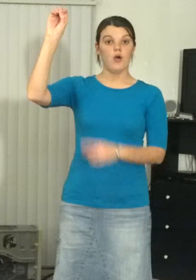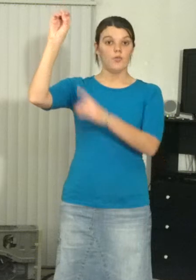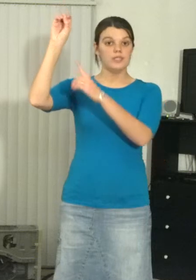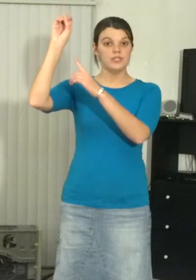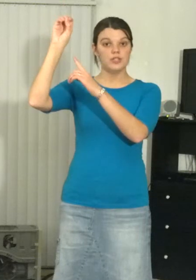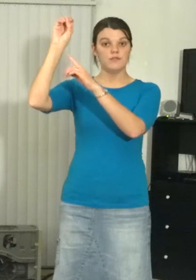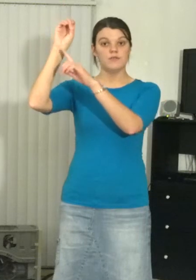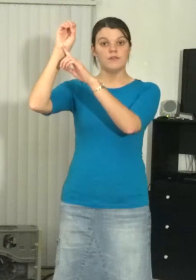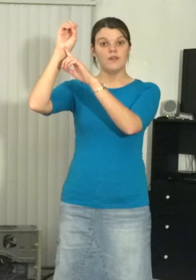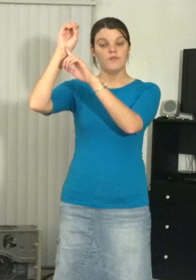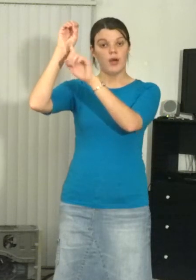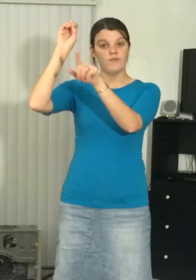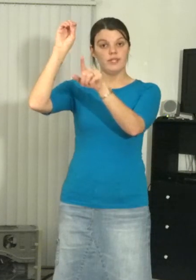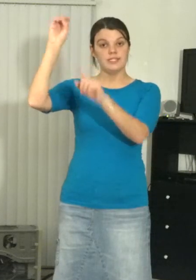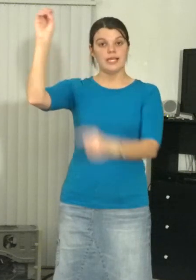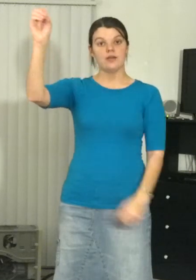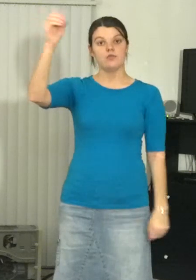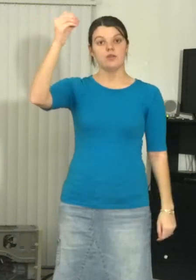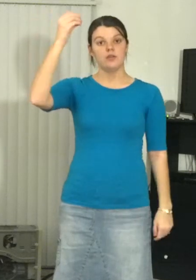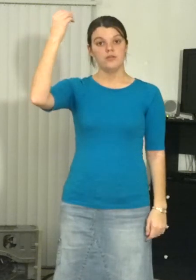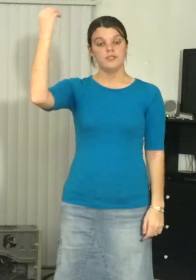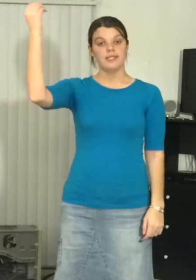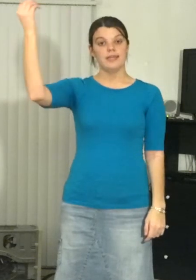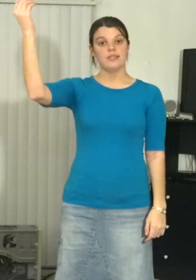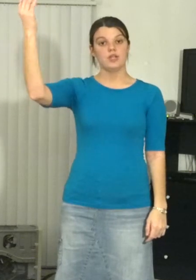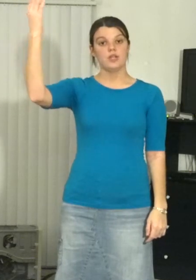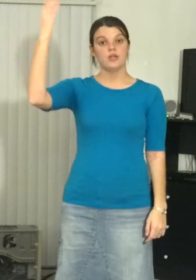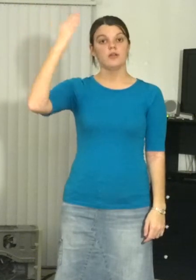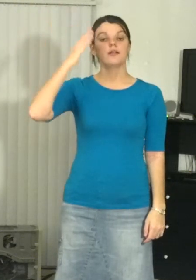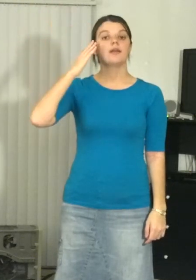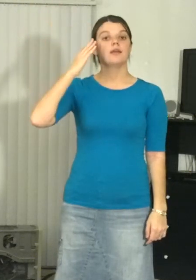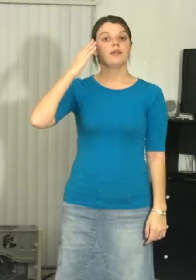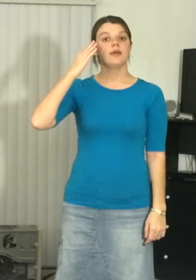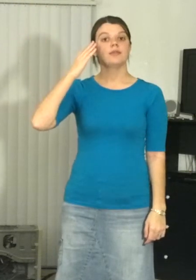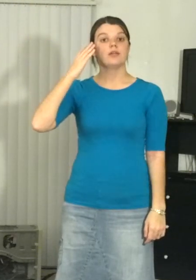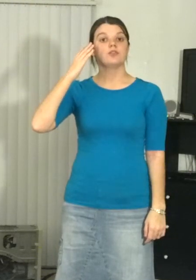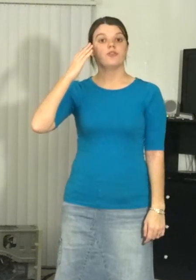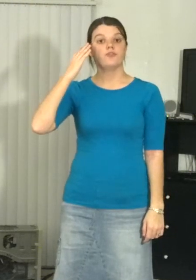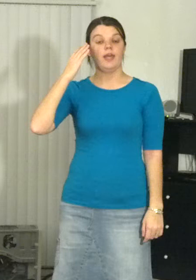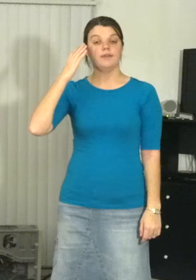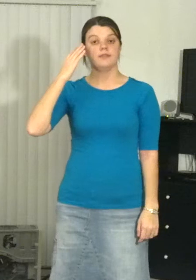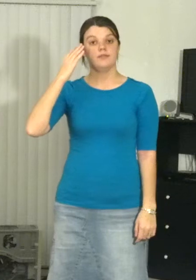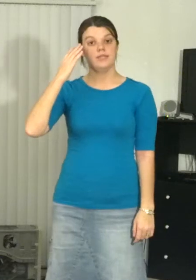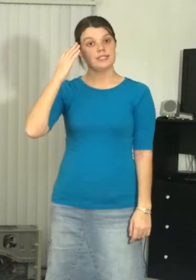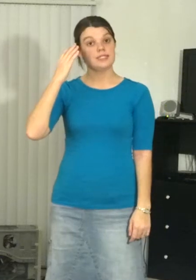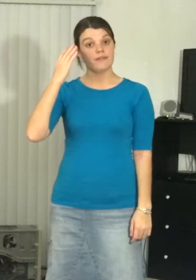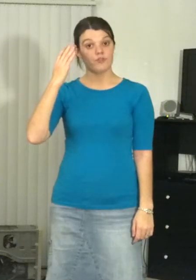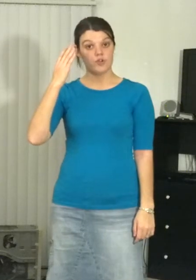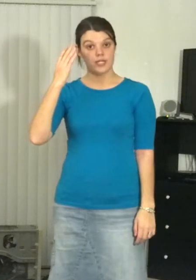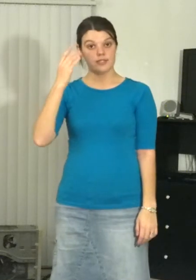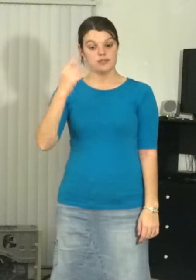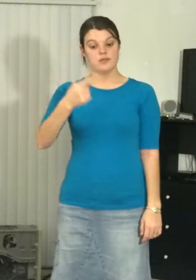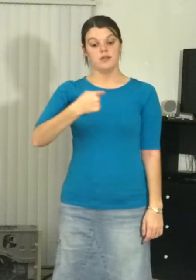O position, palm facing out, slightly turn, come down to your face. That's the sign for grace.